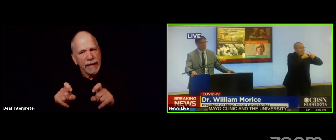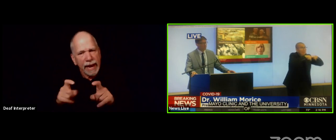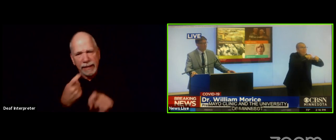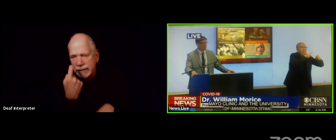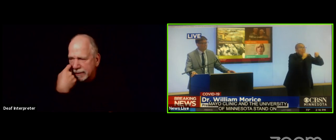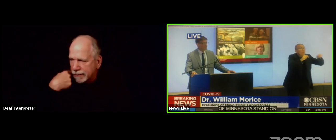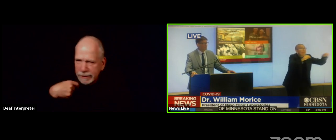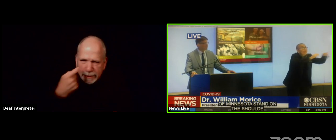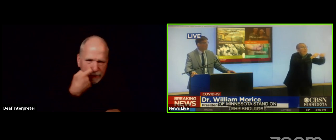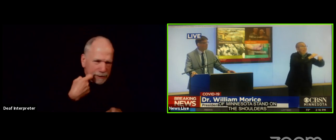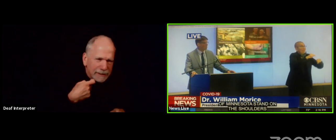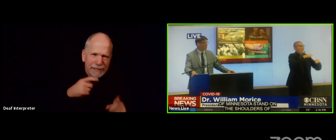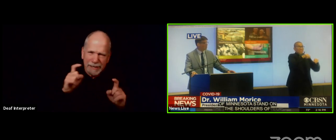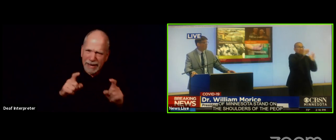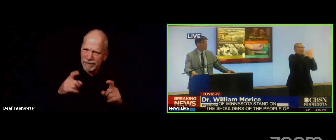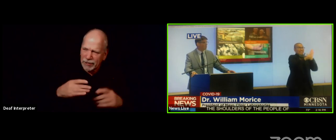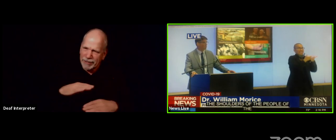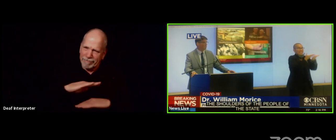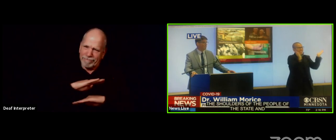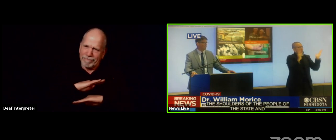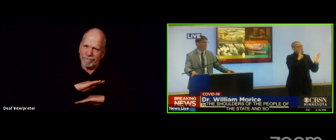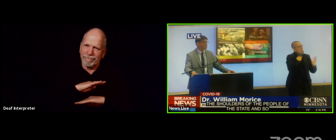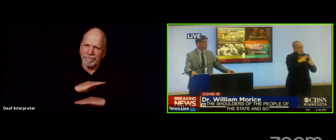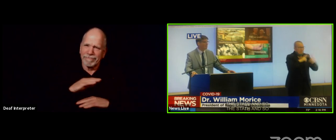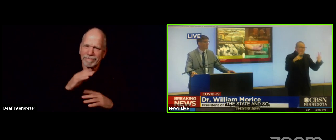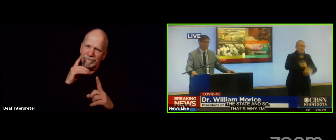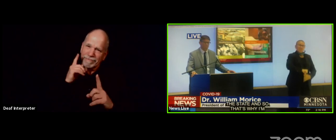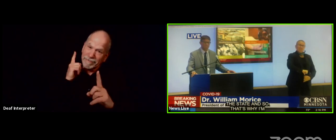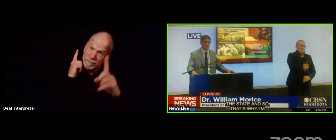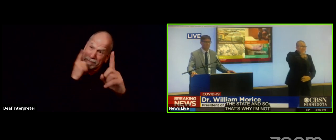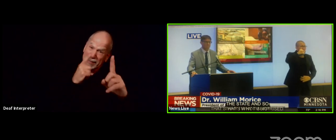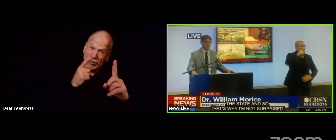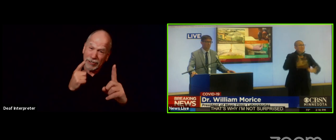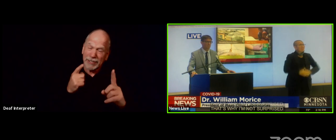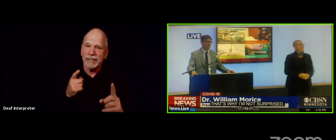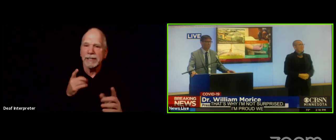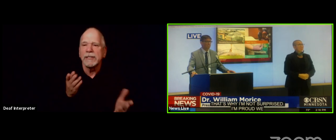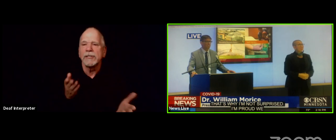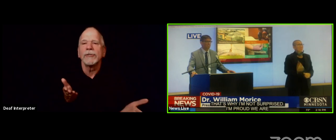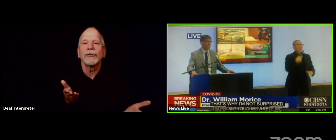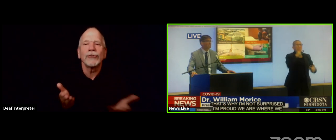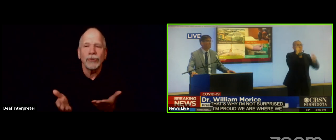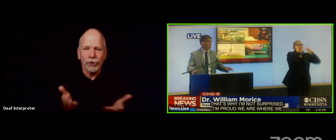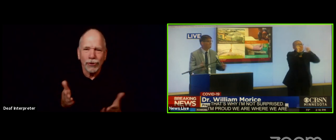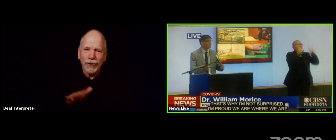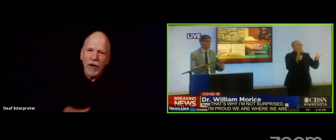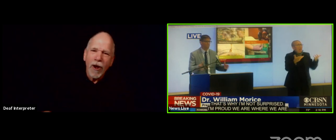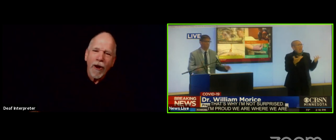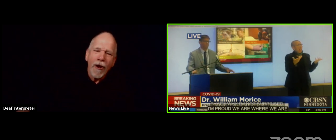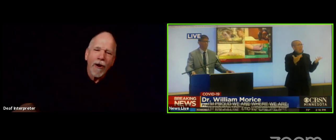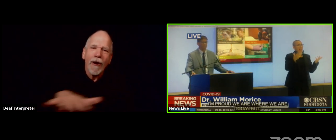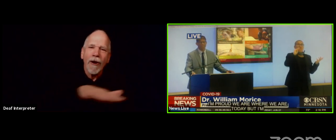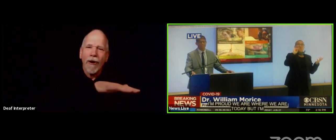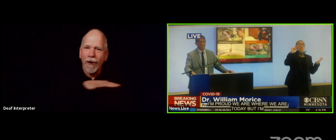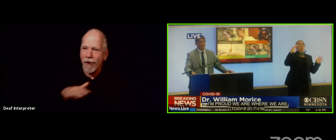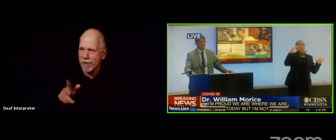not surprised. I'm proud that we are where we are today, but I'm not surprised because it really speaks to the quality of the state and the individuals that are